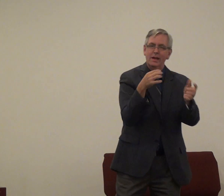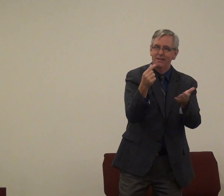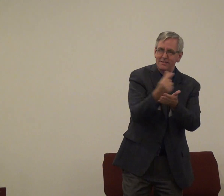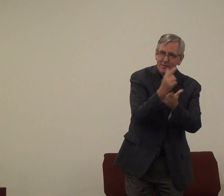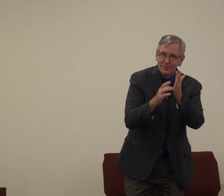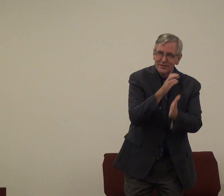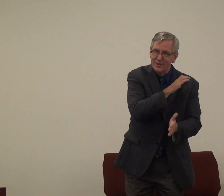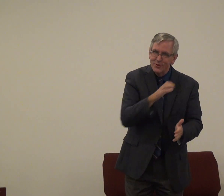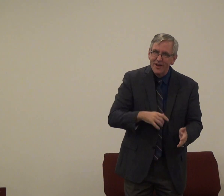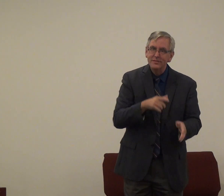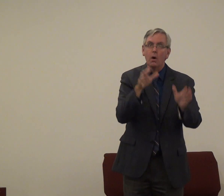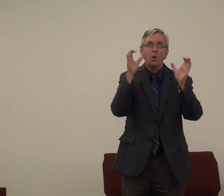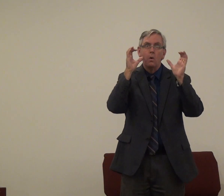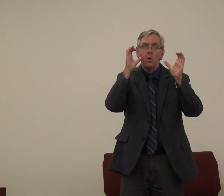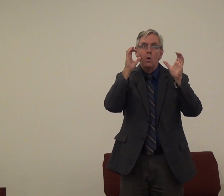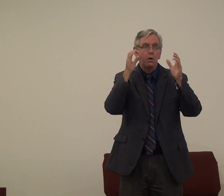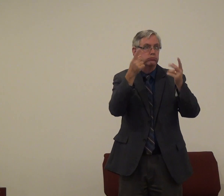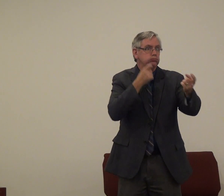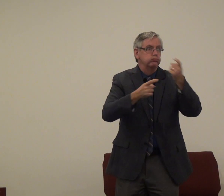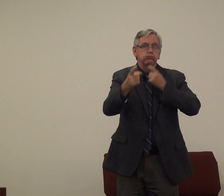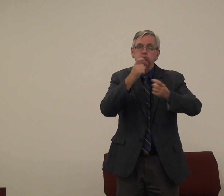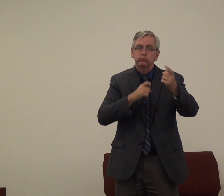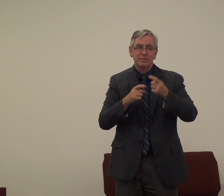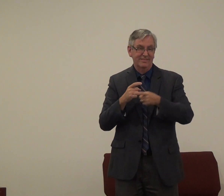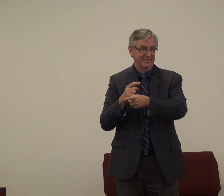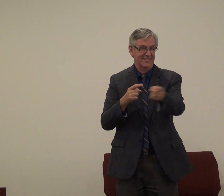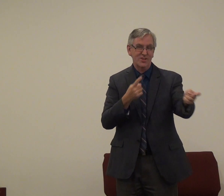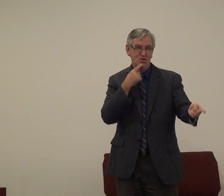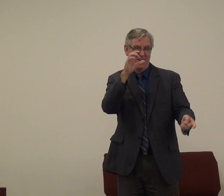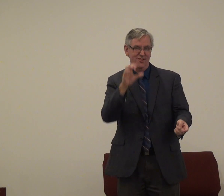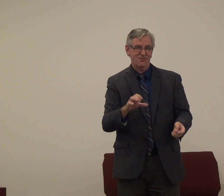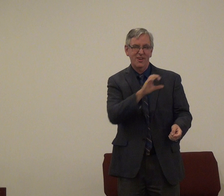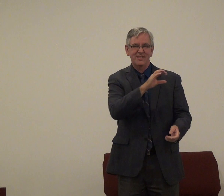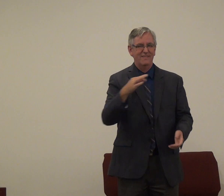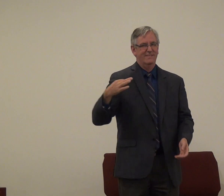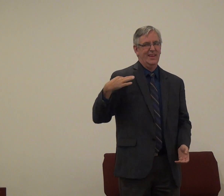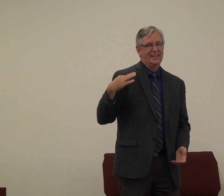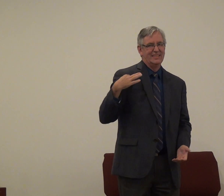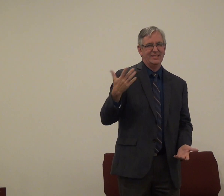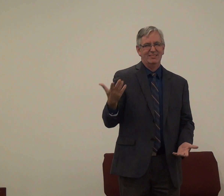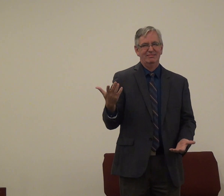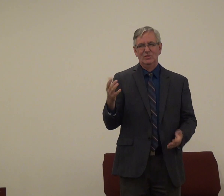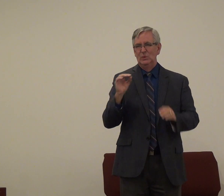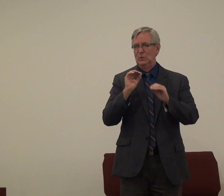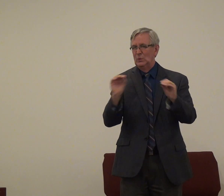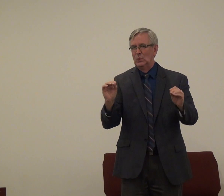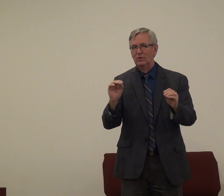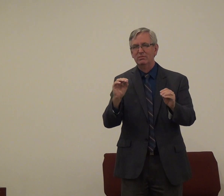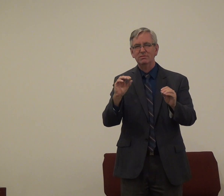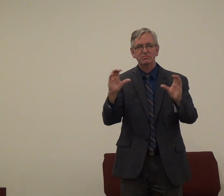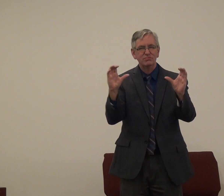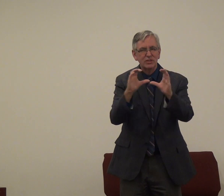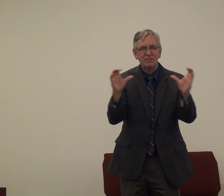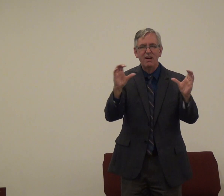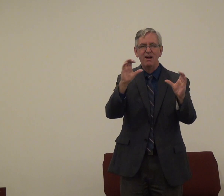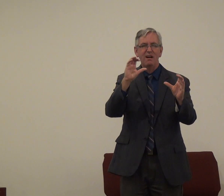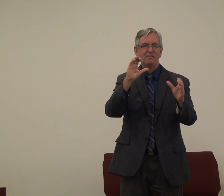the gospel of Jesus Christ while I was there, and they listened and had a lot of questions. Now, it's all volunteers at the Red Cross. There's